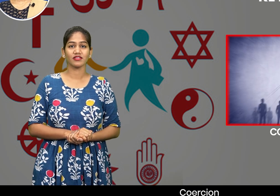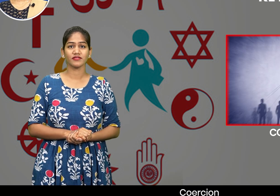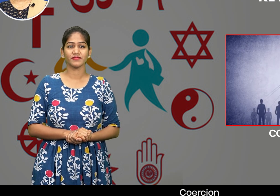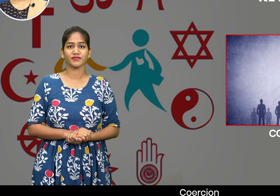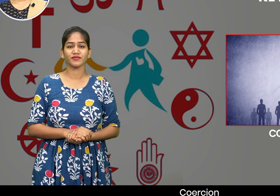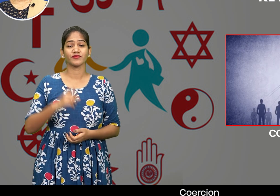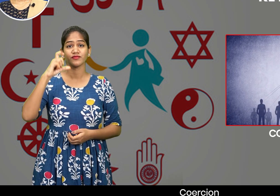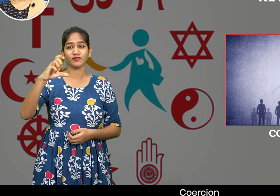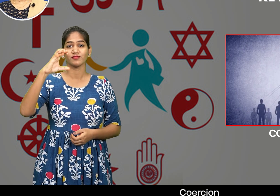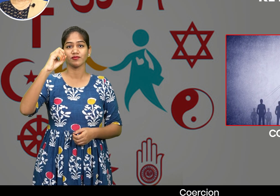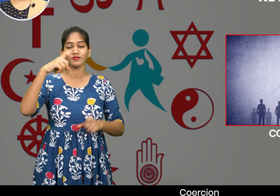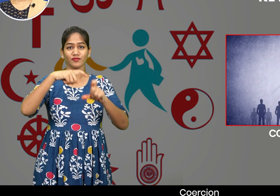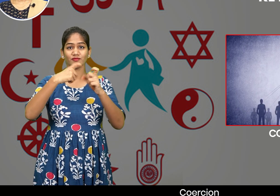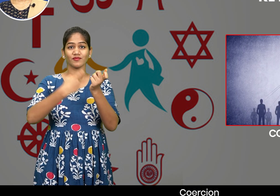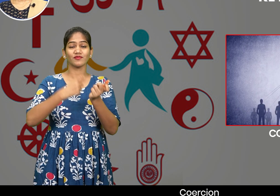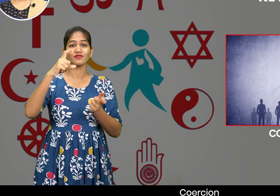Coercion,